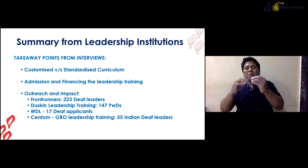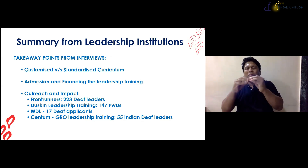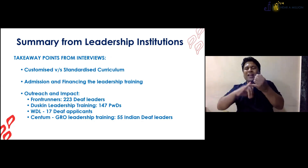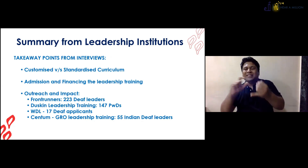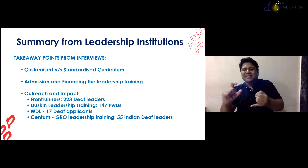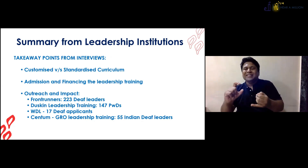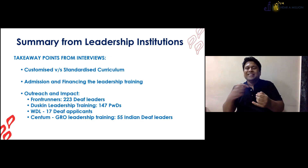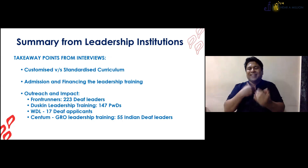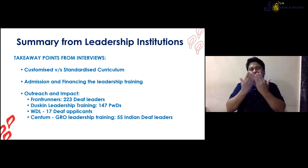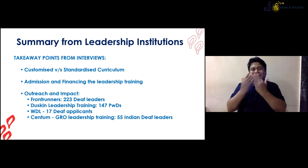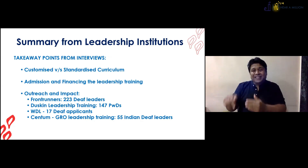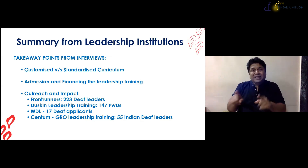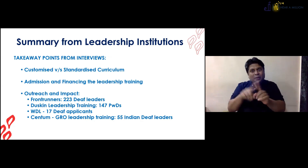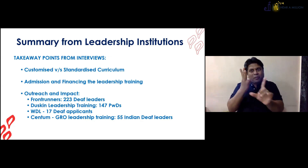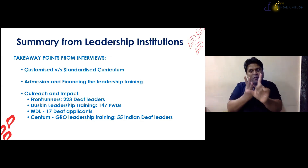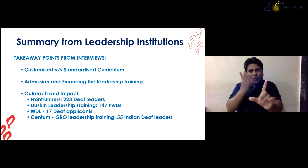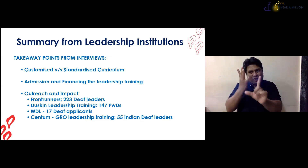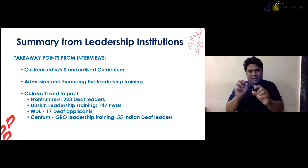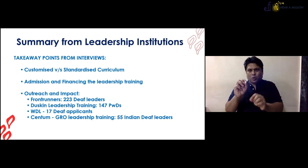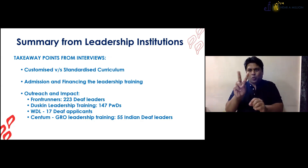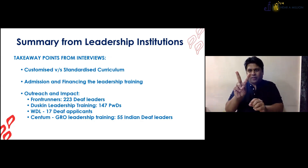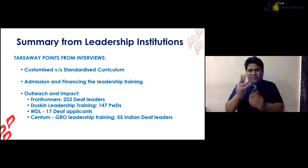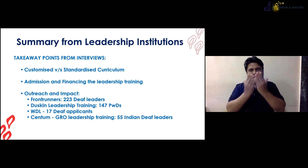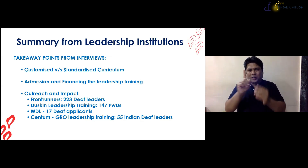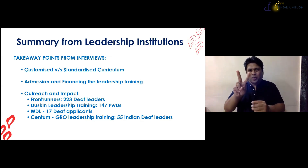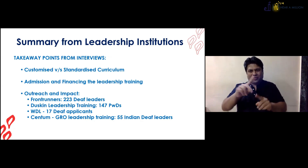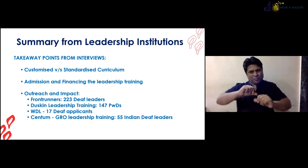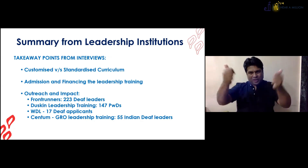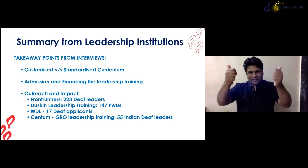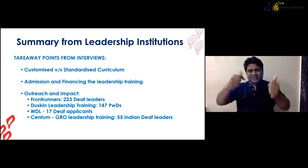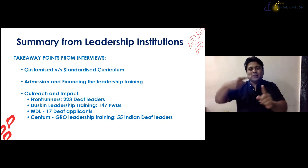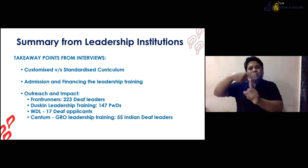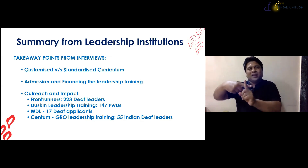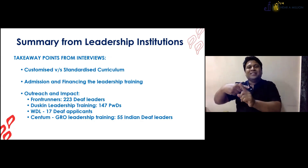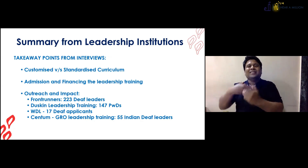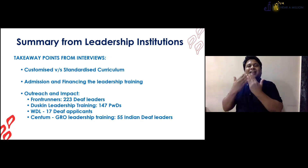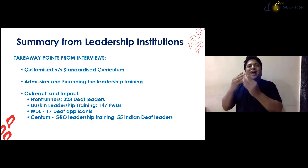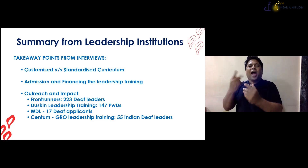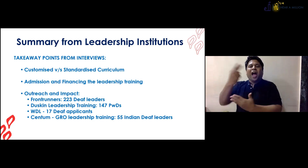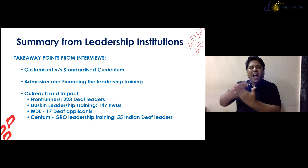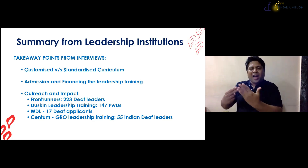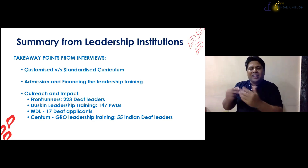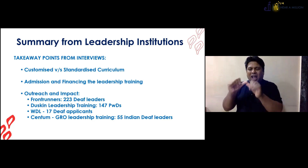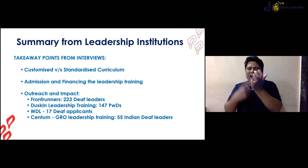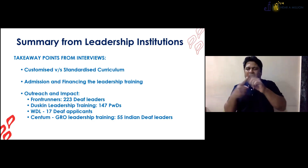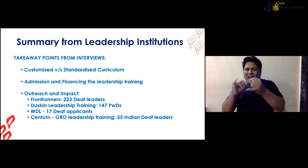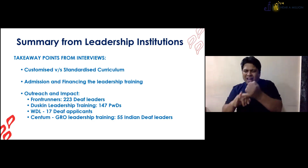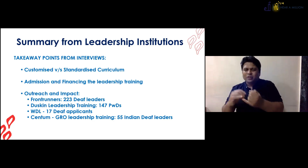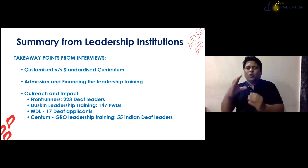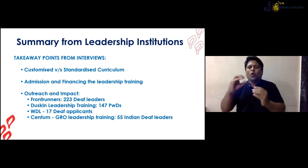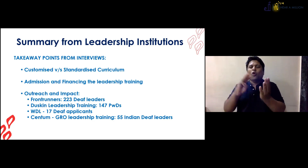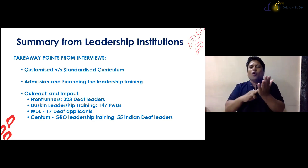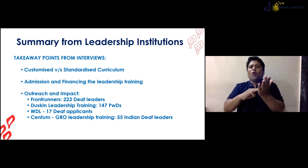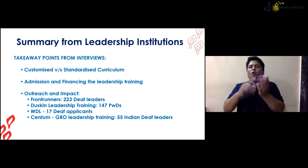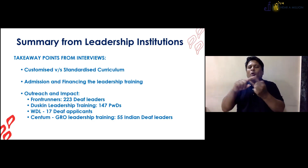convocation, like how BA, MA is something you do, right? That's something you get in leadership. Like how you clear 12th and then you go for your